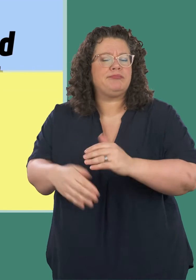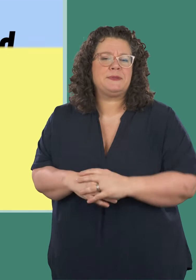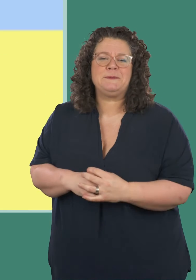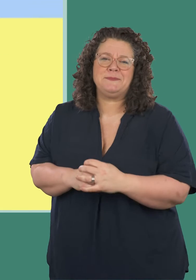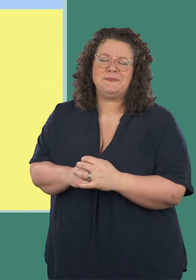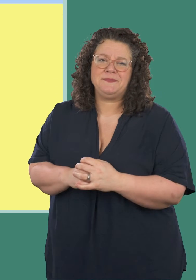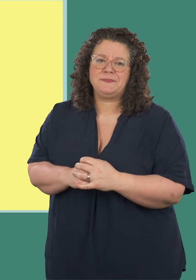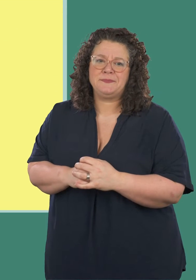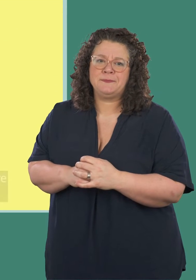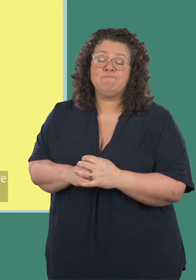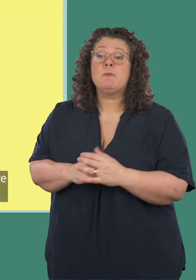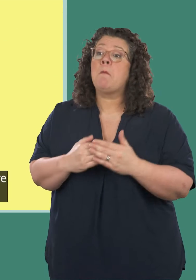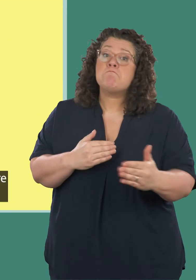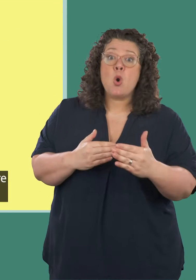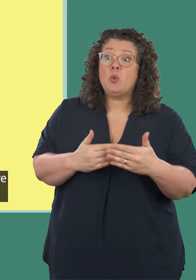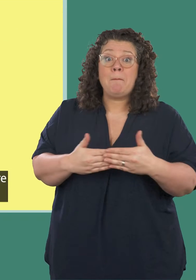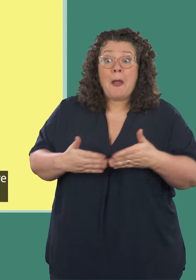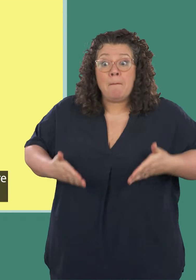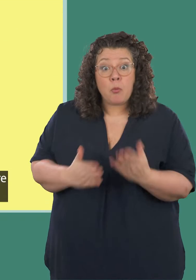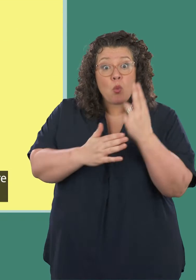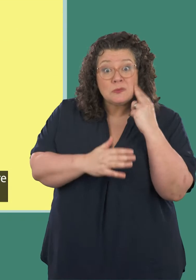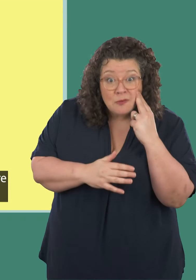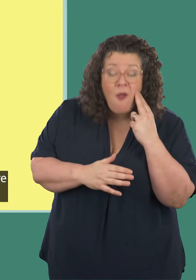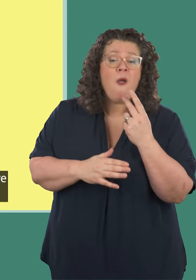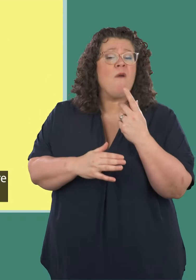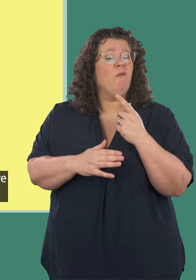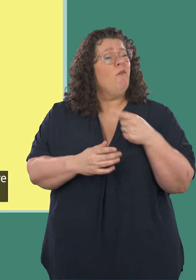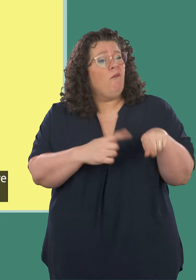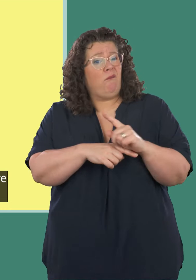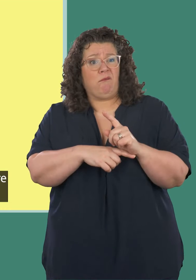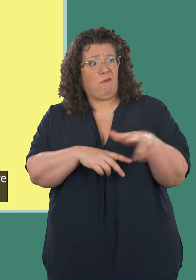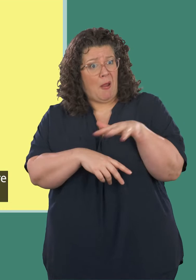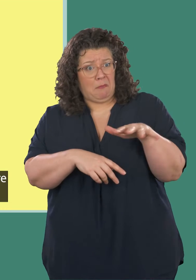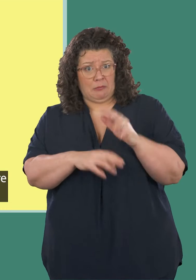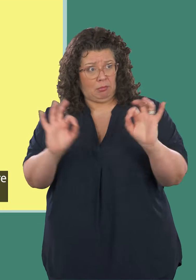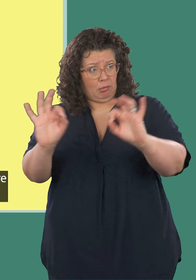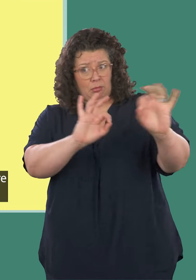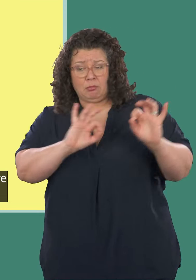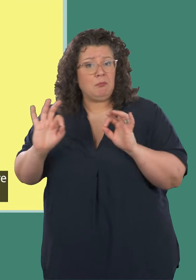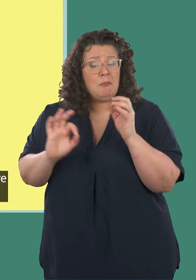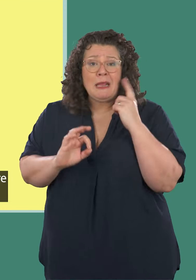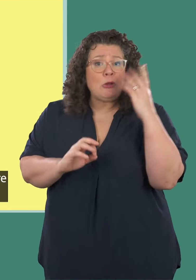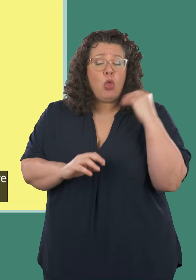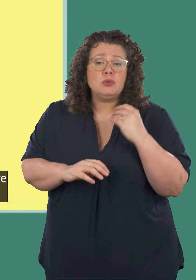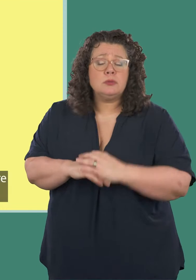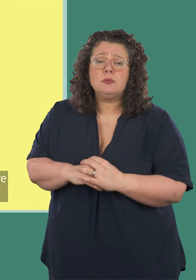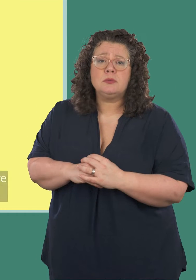start. Most of these babies are born into families where nobody else has a hearing loss.